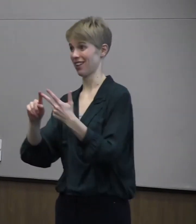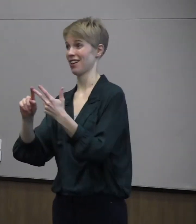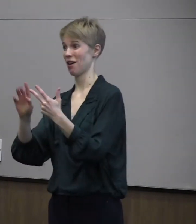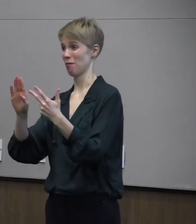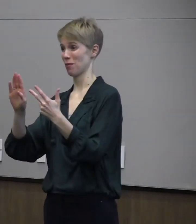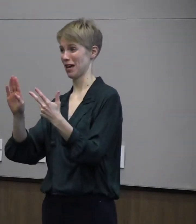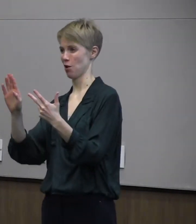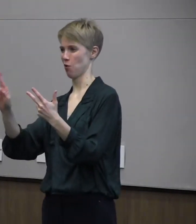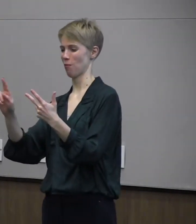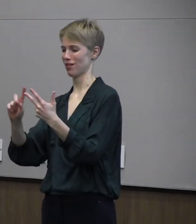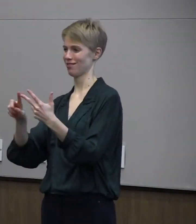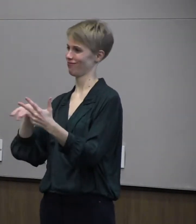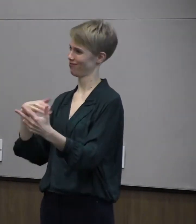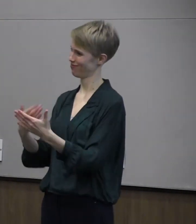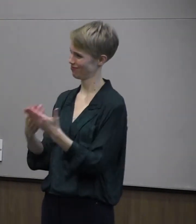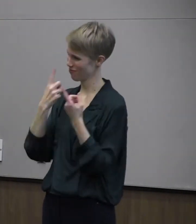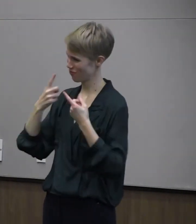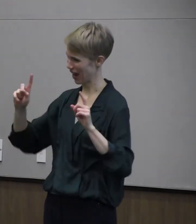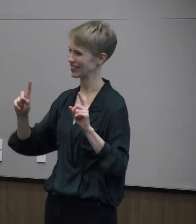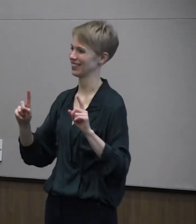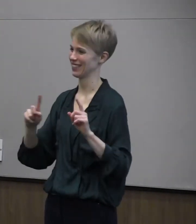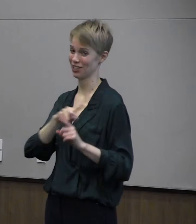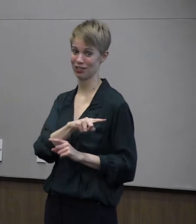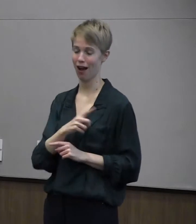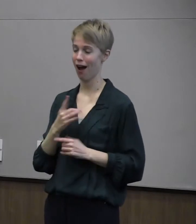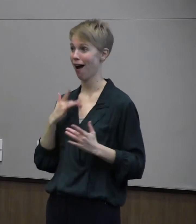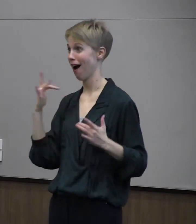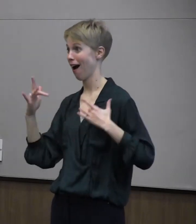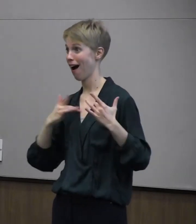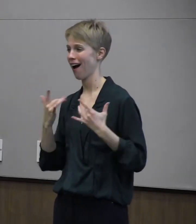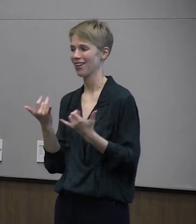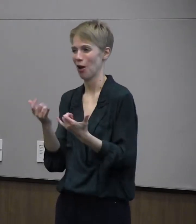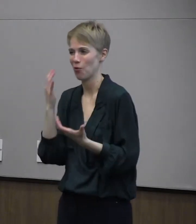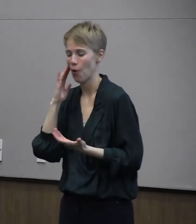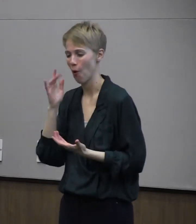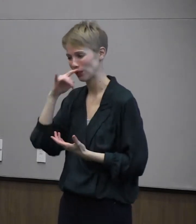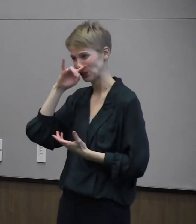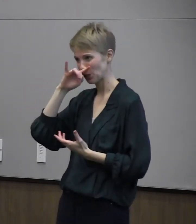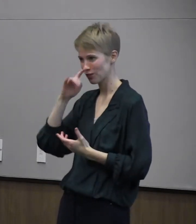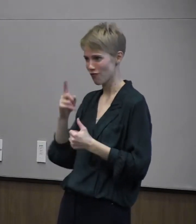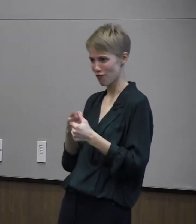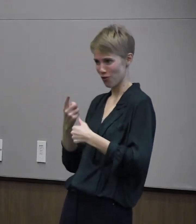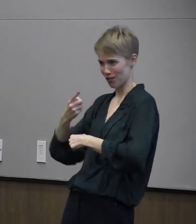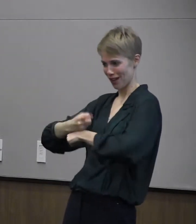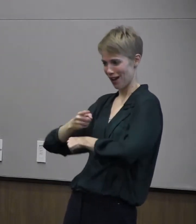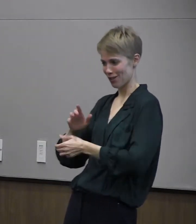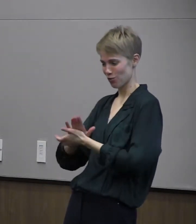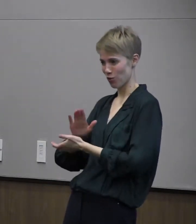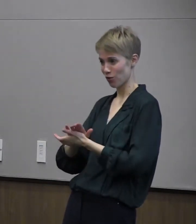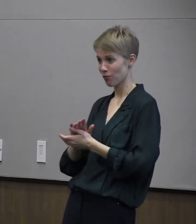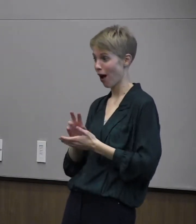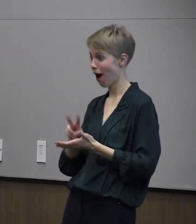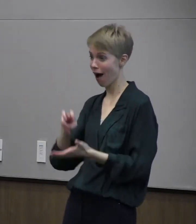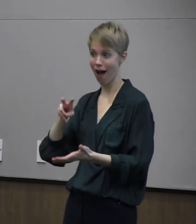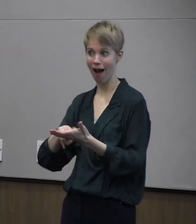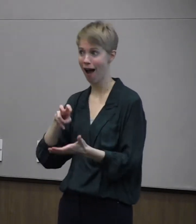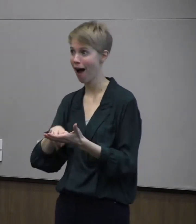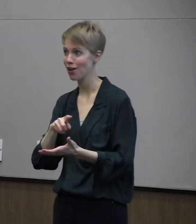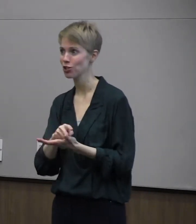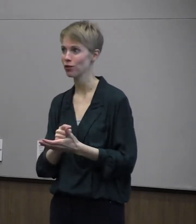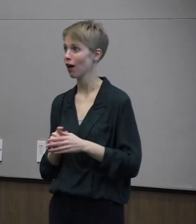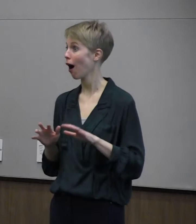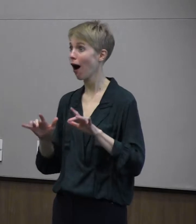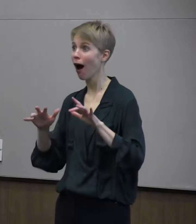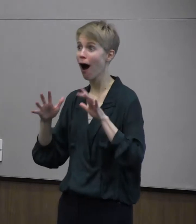Rapids. Now you know how children act when they start school for the first time. Well, Lizzie was more than a dozen